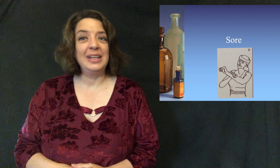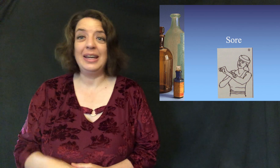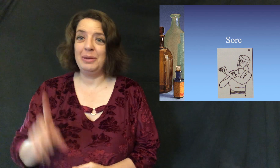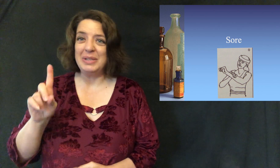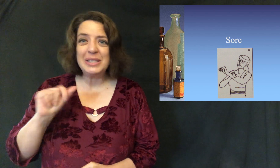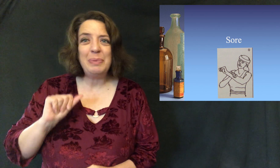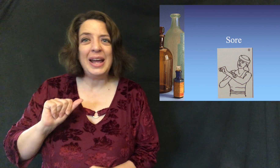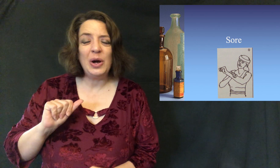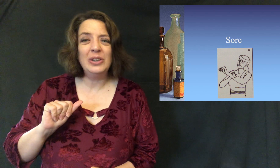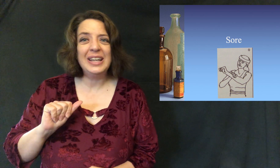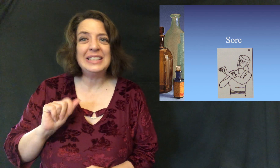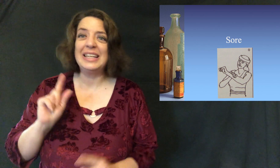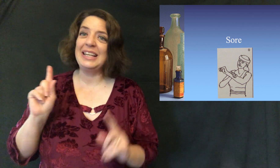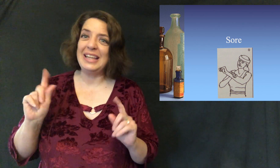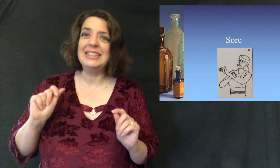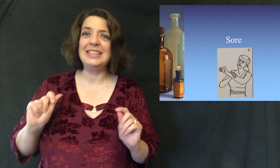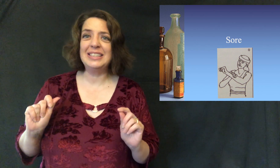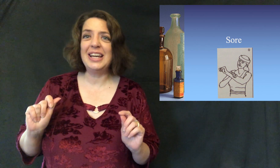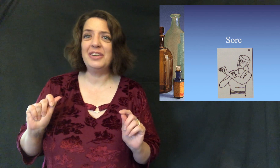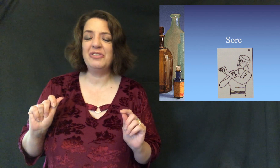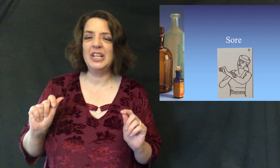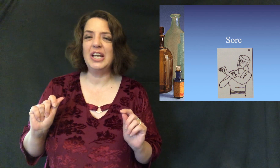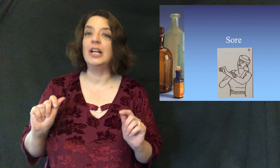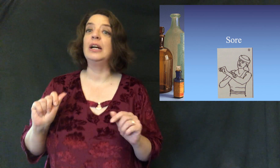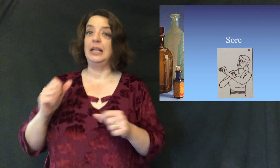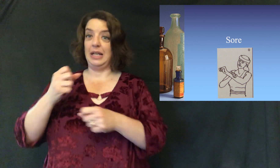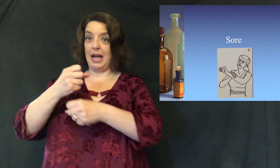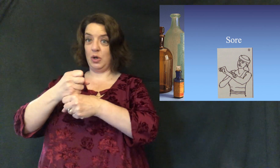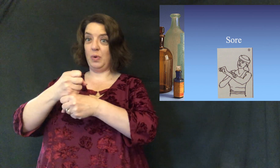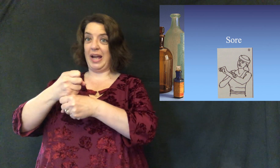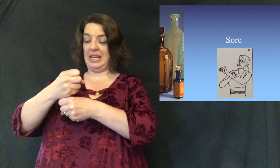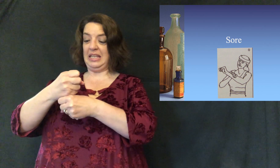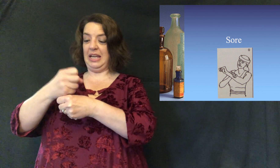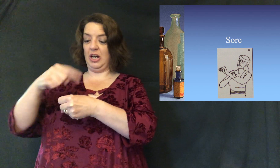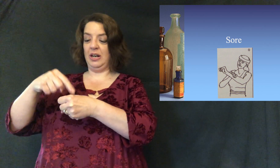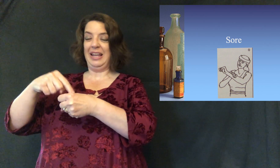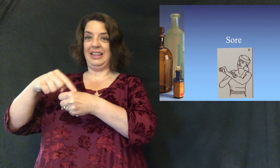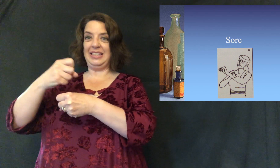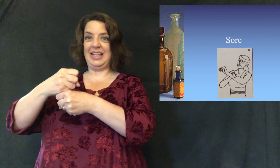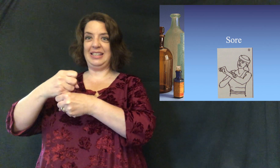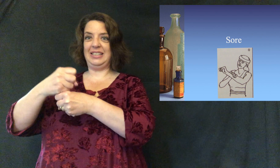thinking, Mrs. Bennett, hold on a second, that's the sign for year. Not quite. Year, this hand stays